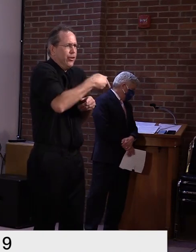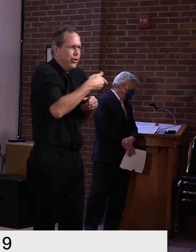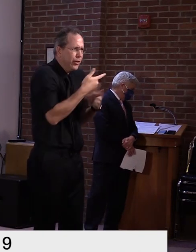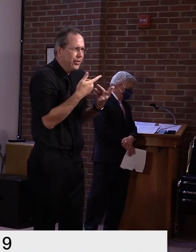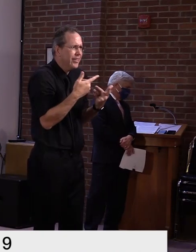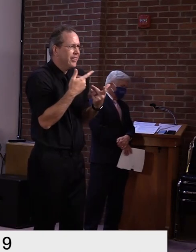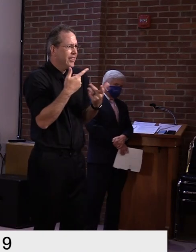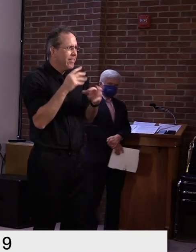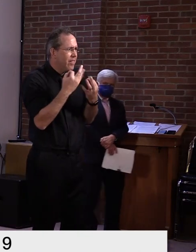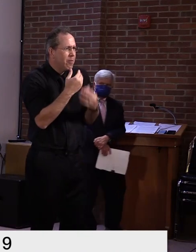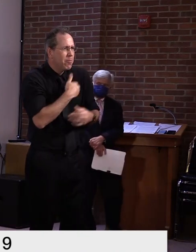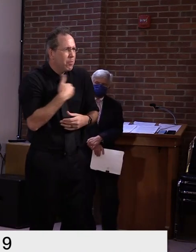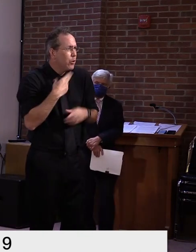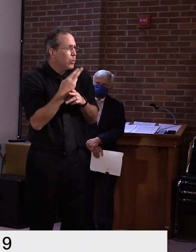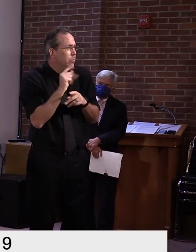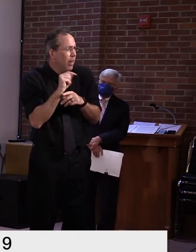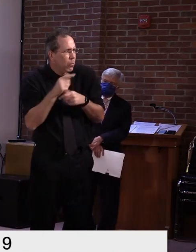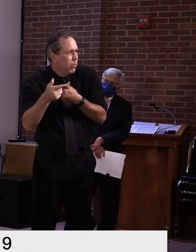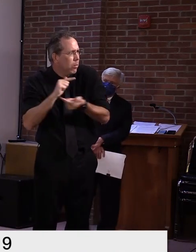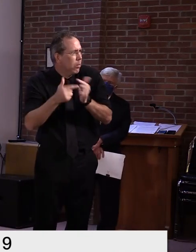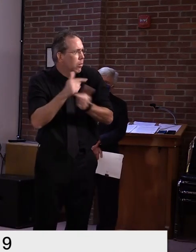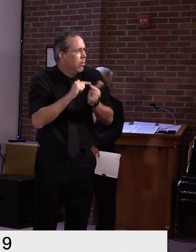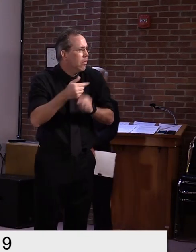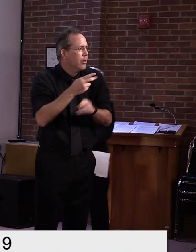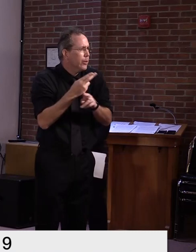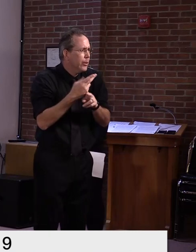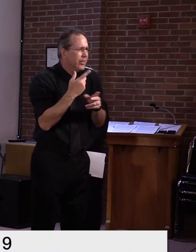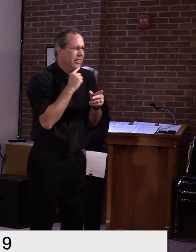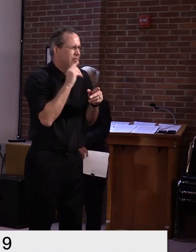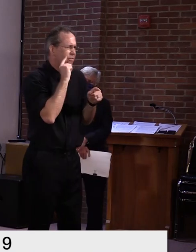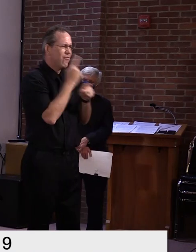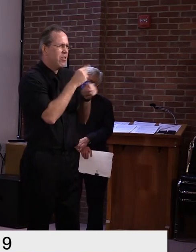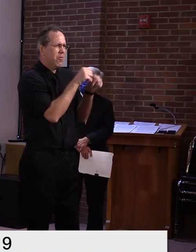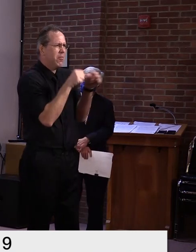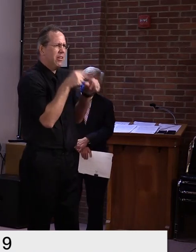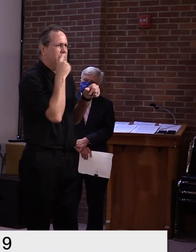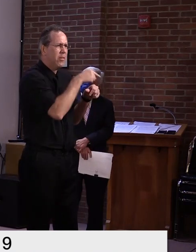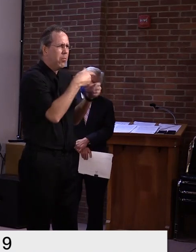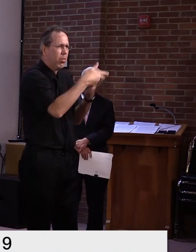know, there's no wonder there's going to be some quality of life issues coming up.